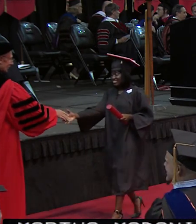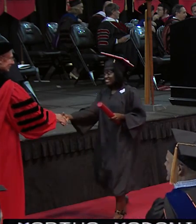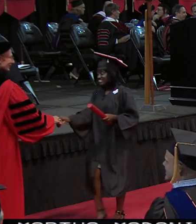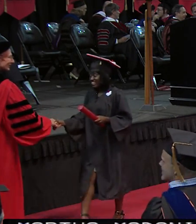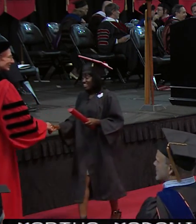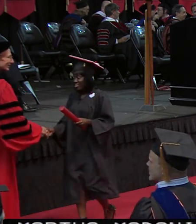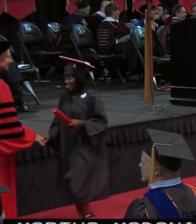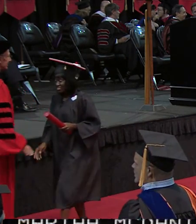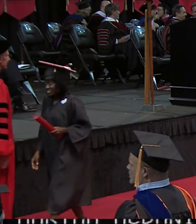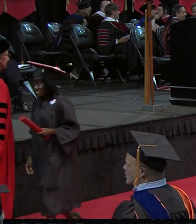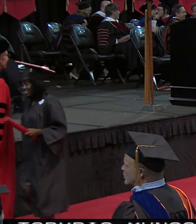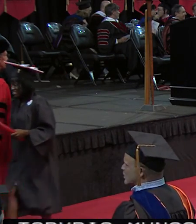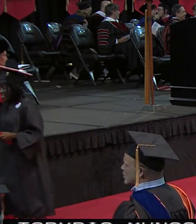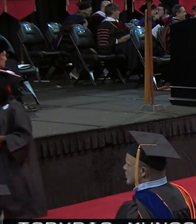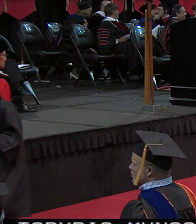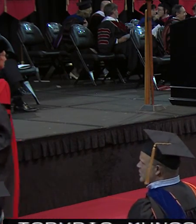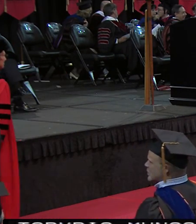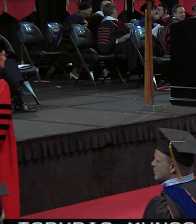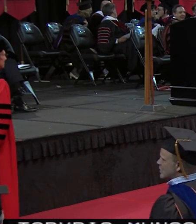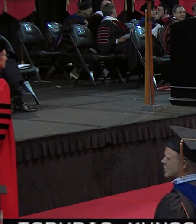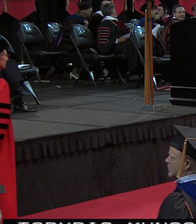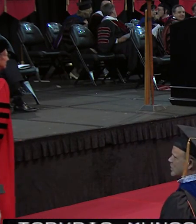Refugio Navarro.